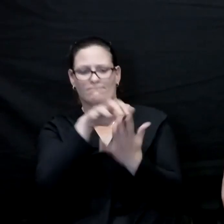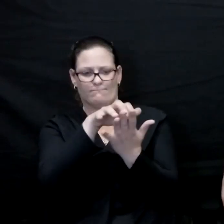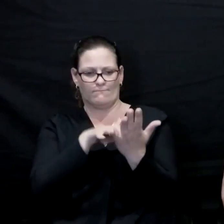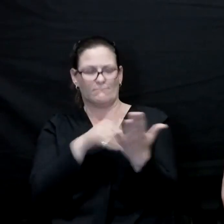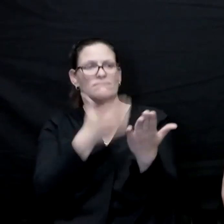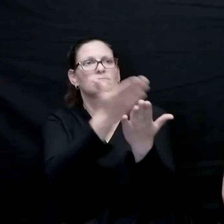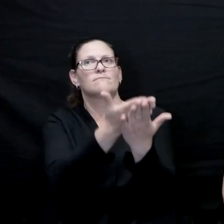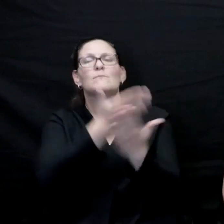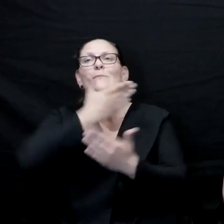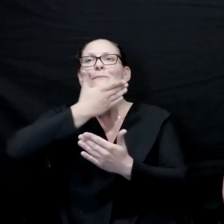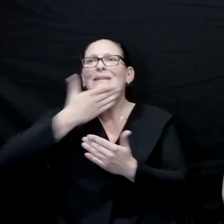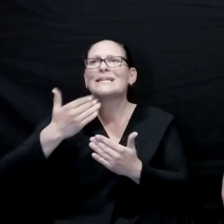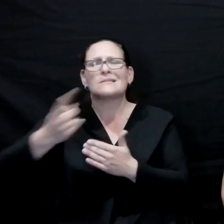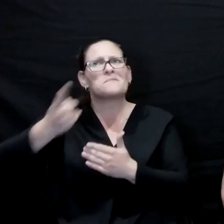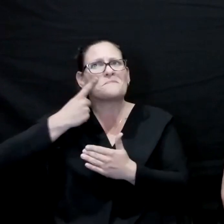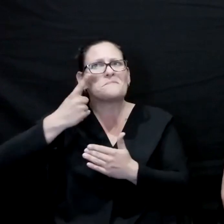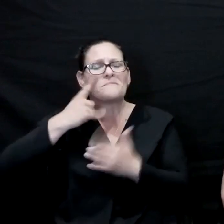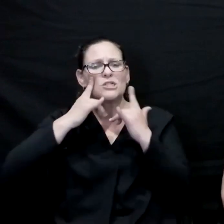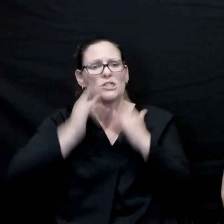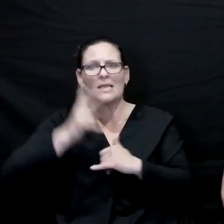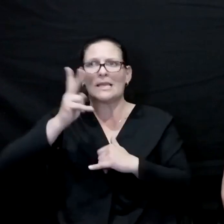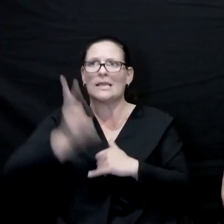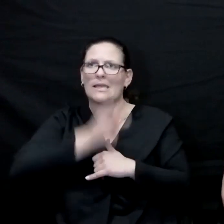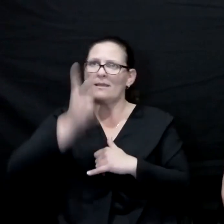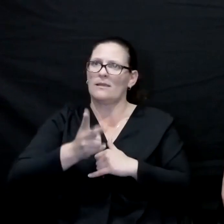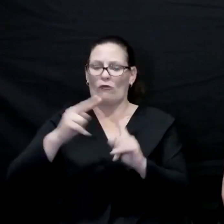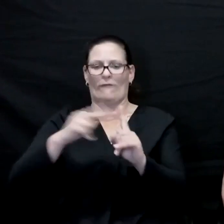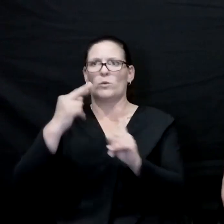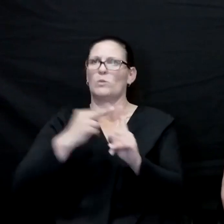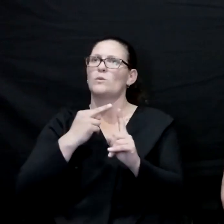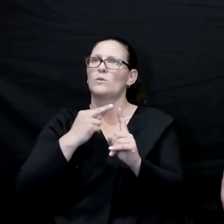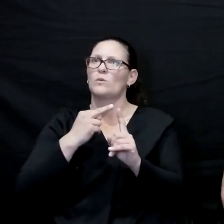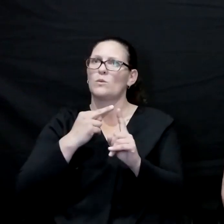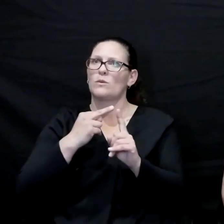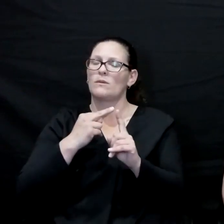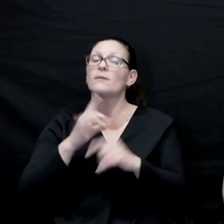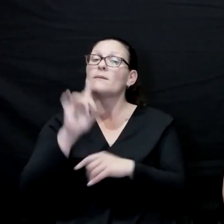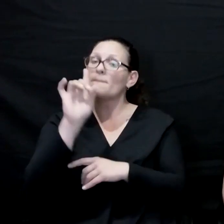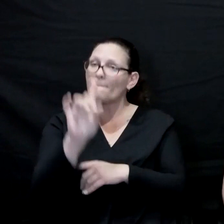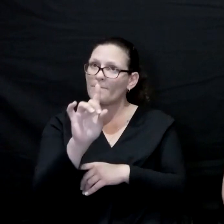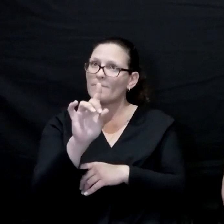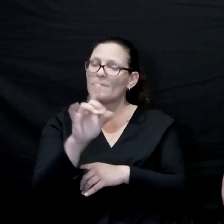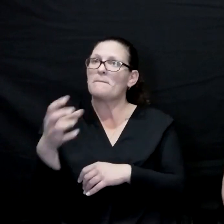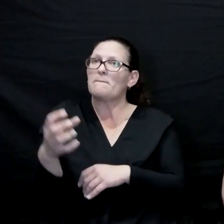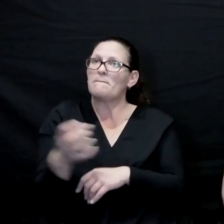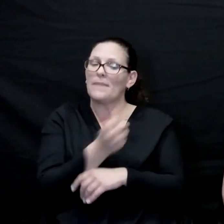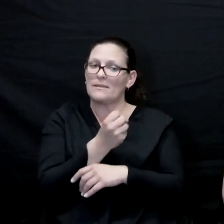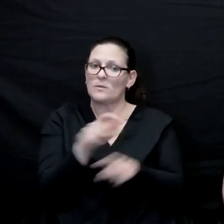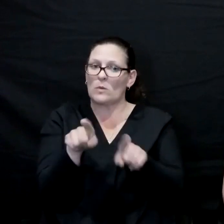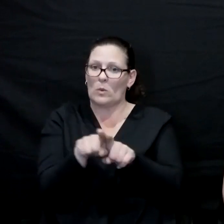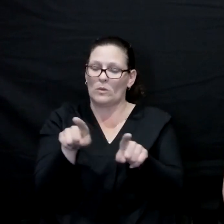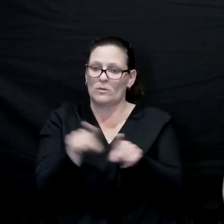reviewed. But to back that decision, to back that everything up, you need